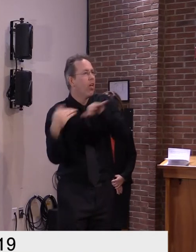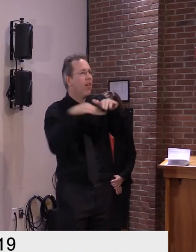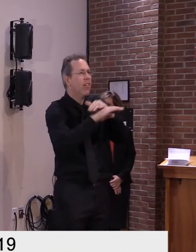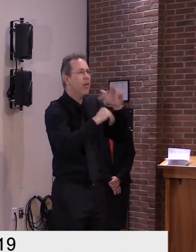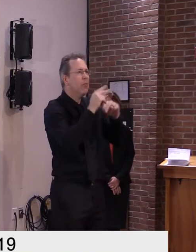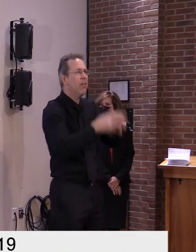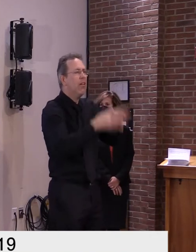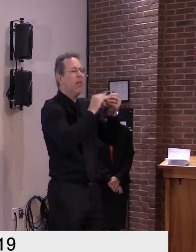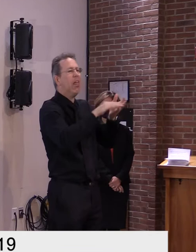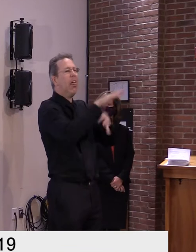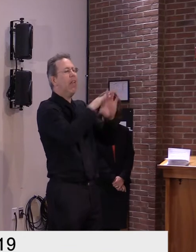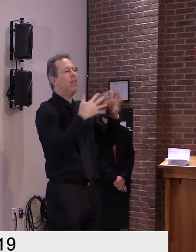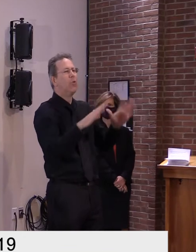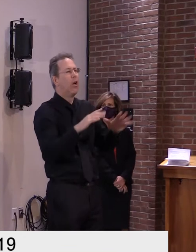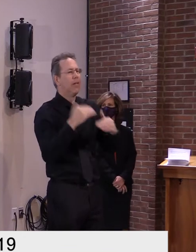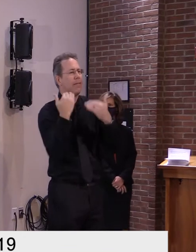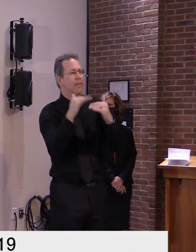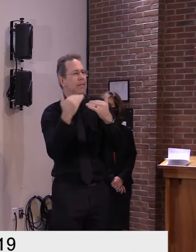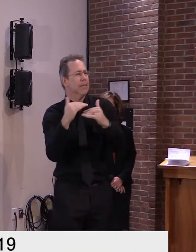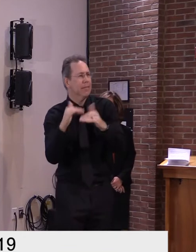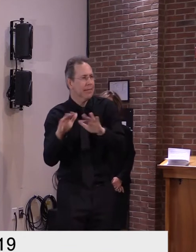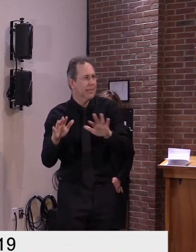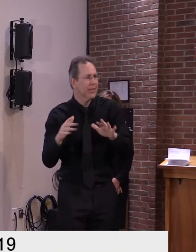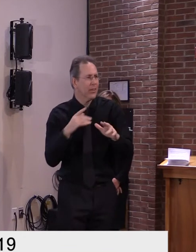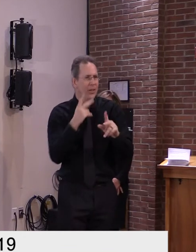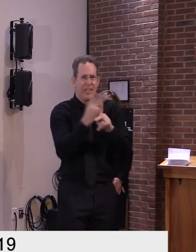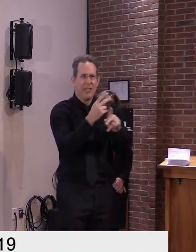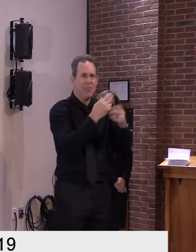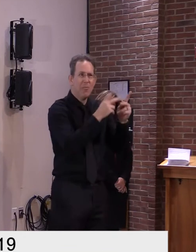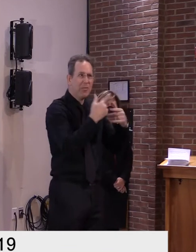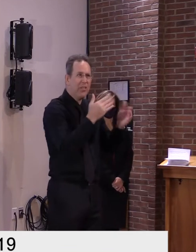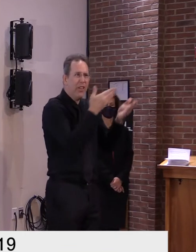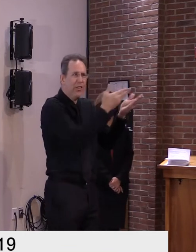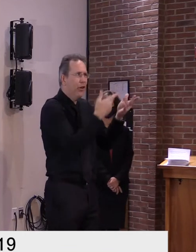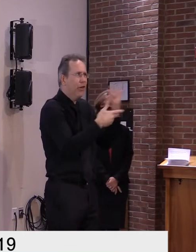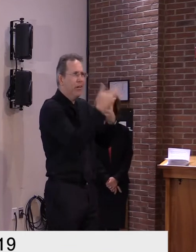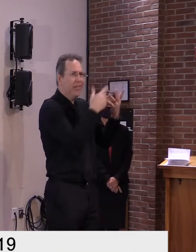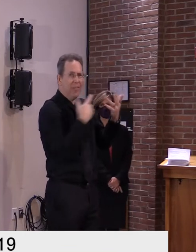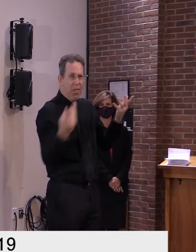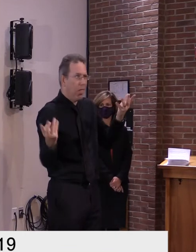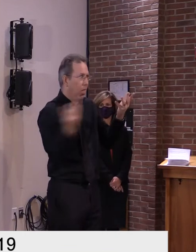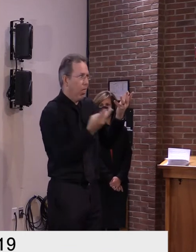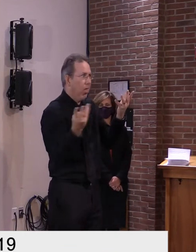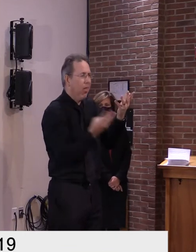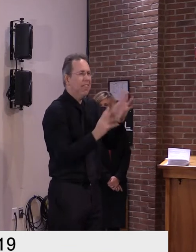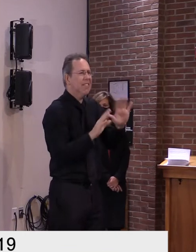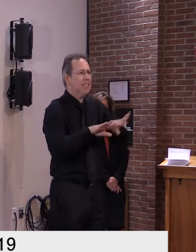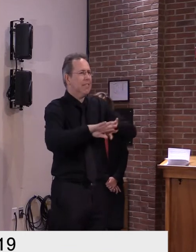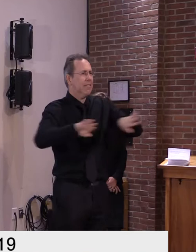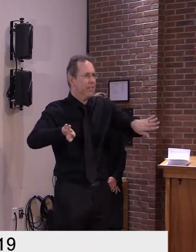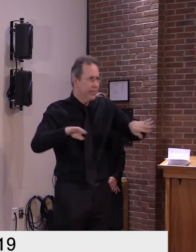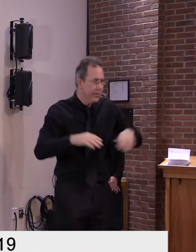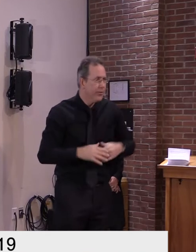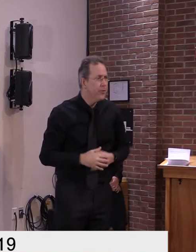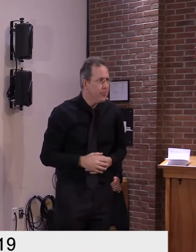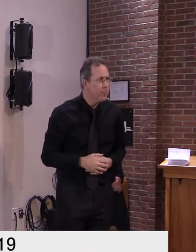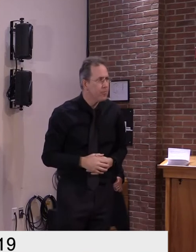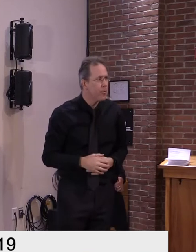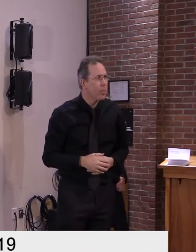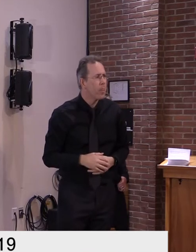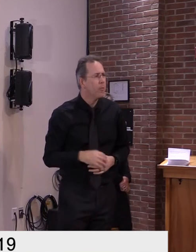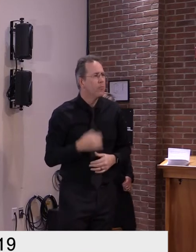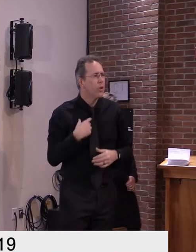them alive from the conditions they already have. So they now have to devote a part of their infusion center to